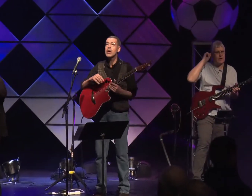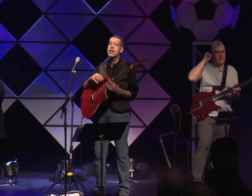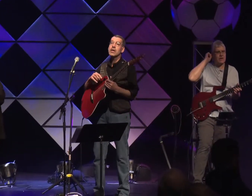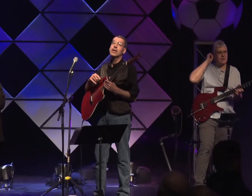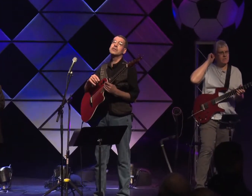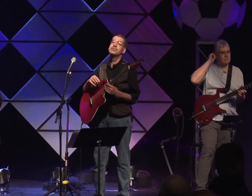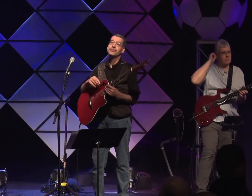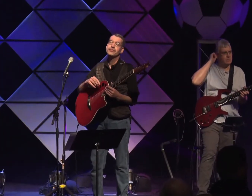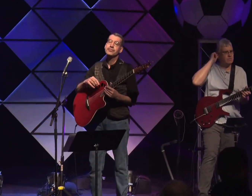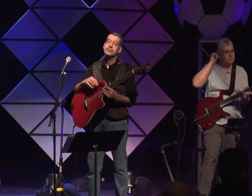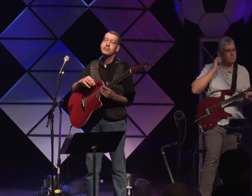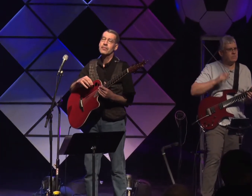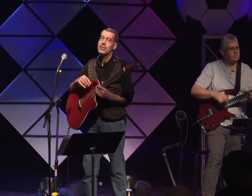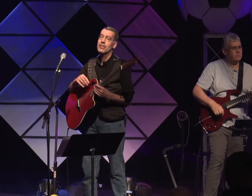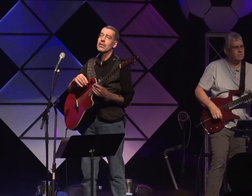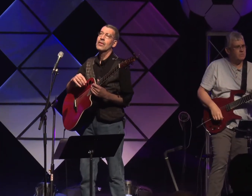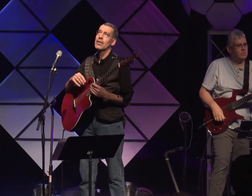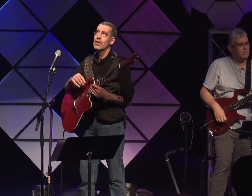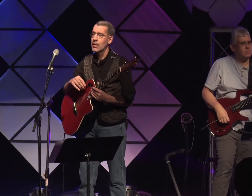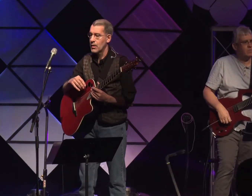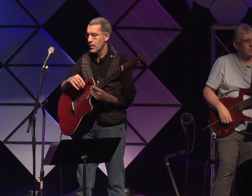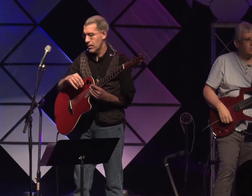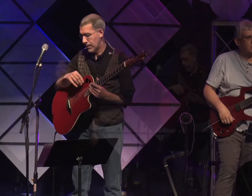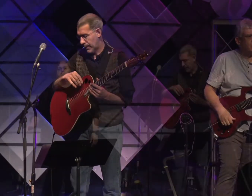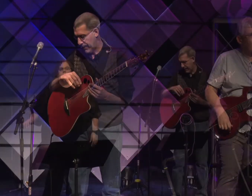our way.